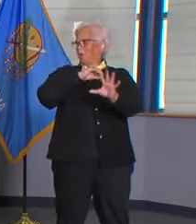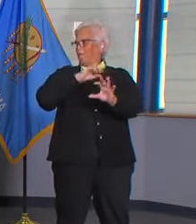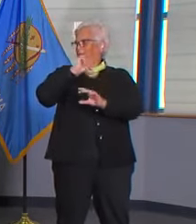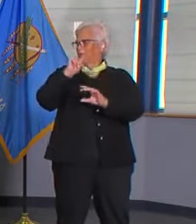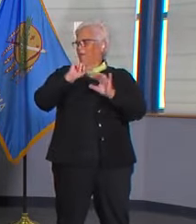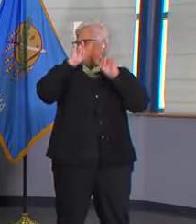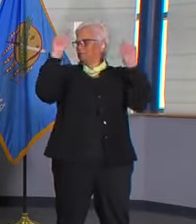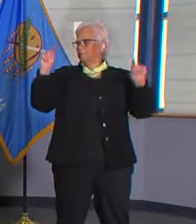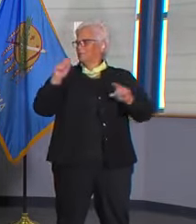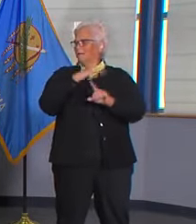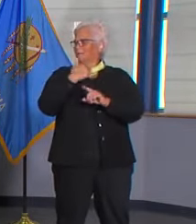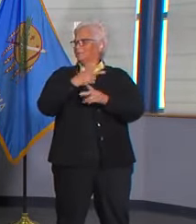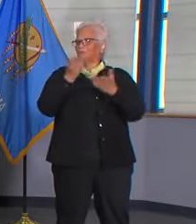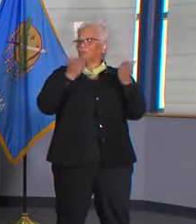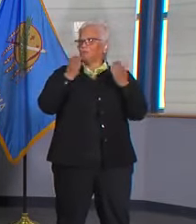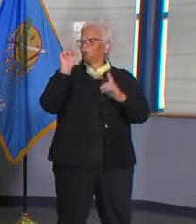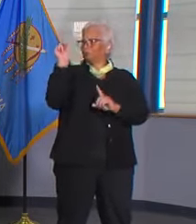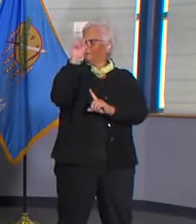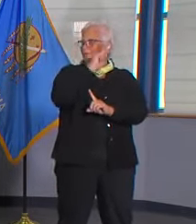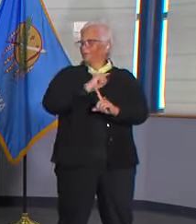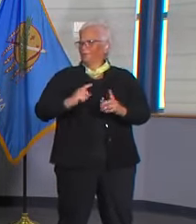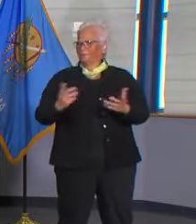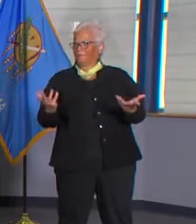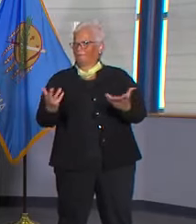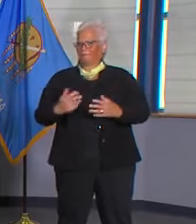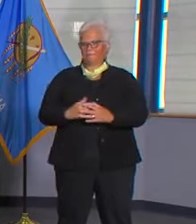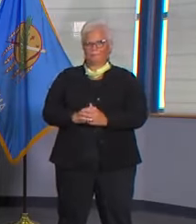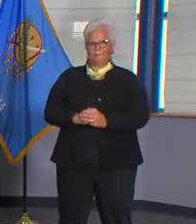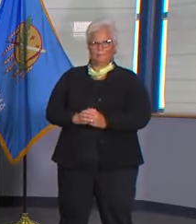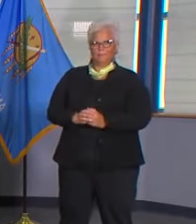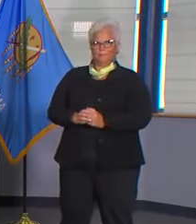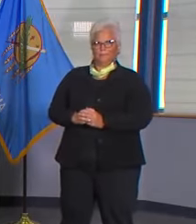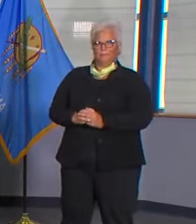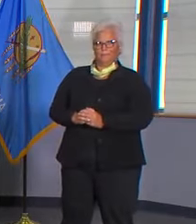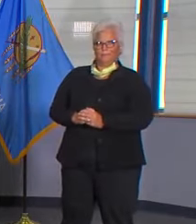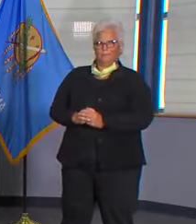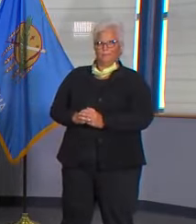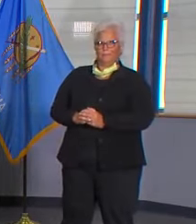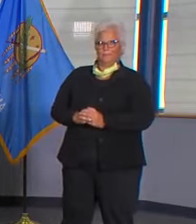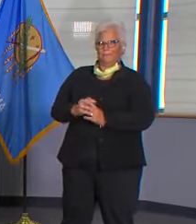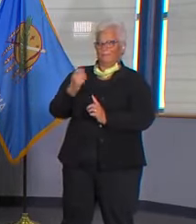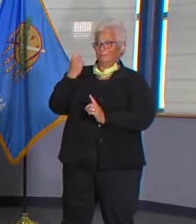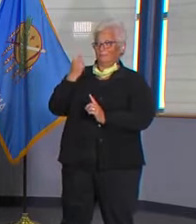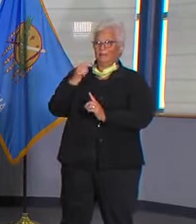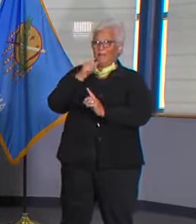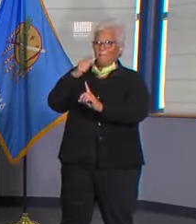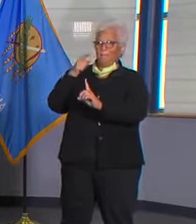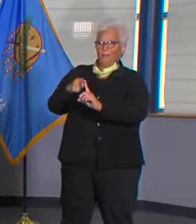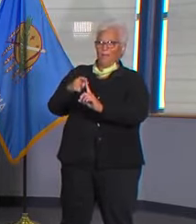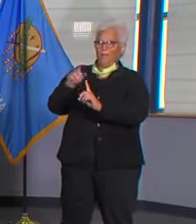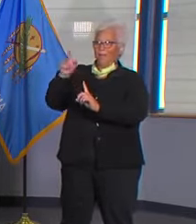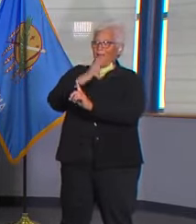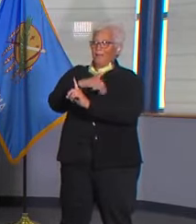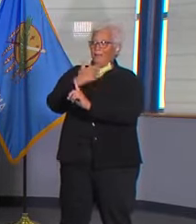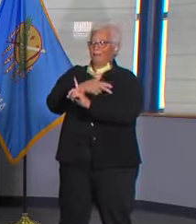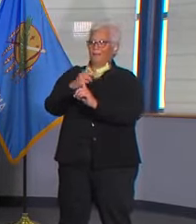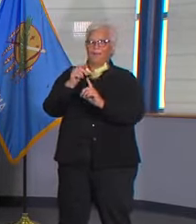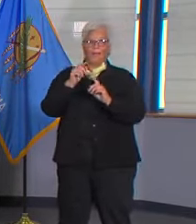So I would hope, and by the way, you know, I've said it before, I'll say it again. I recognize that the governor, he's got to